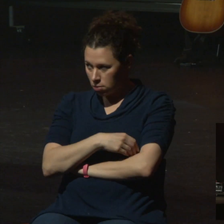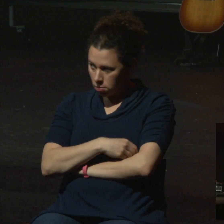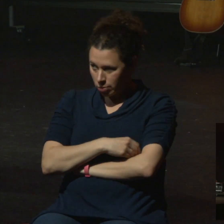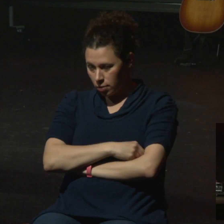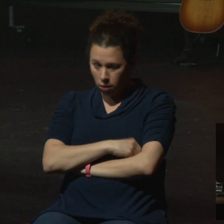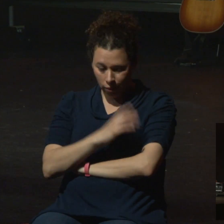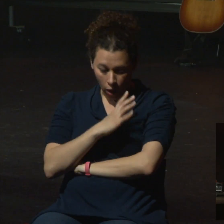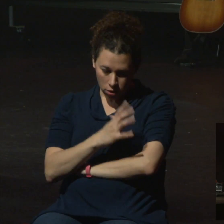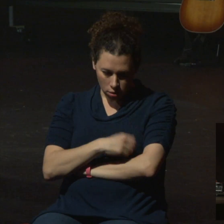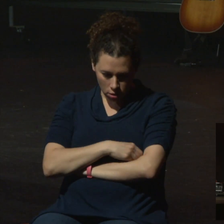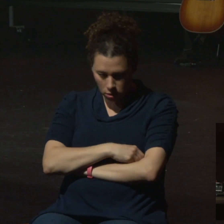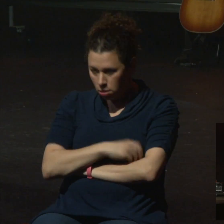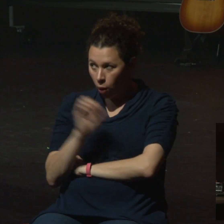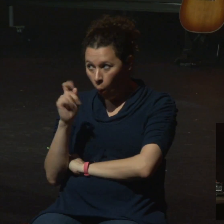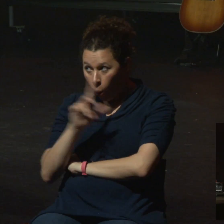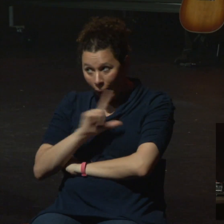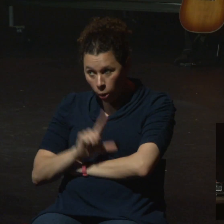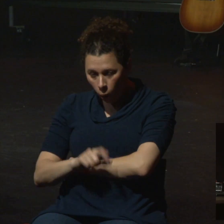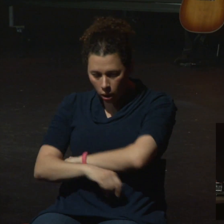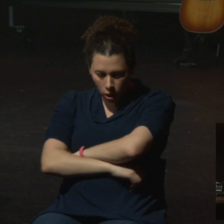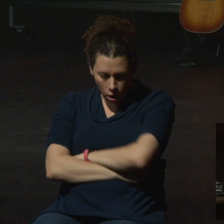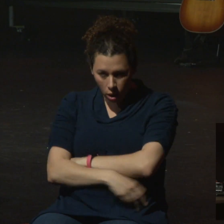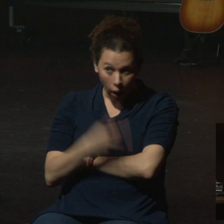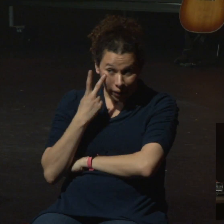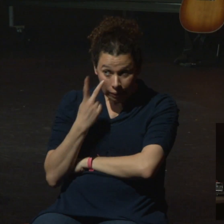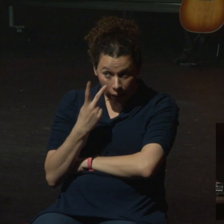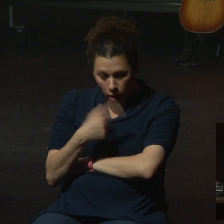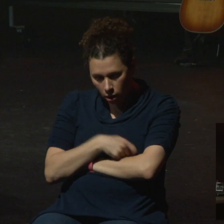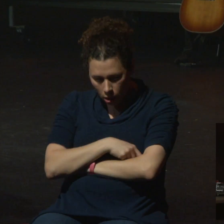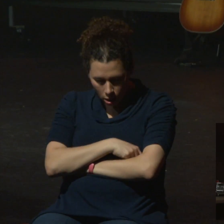I was like, okay, Lord, I see what you're doing.